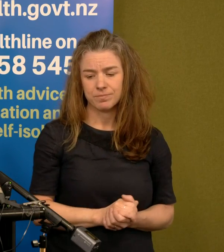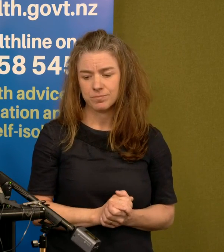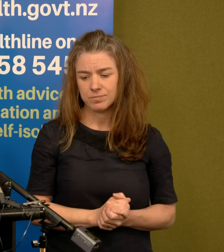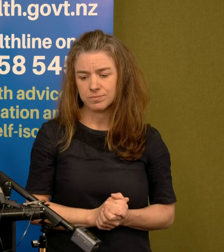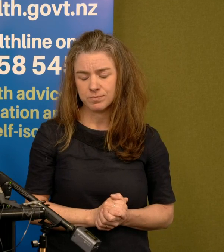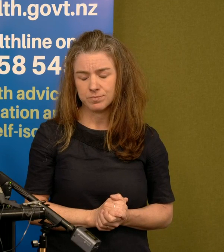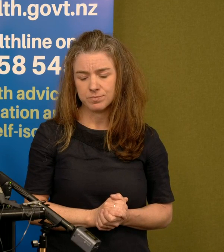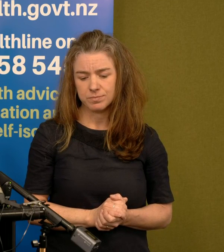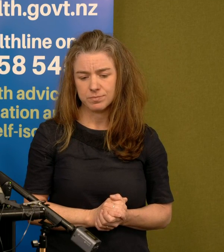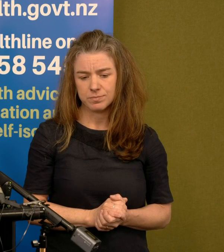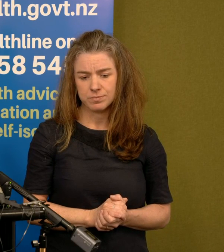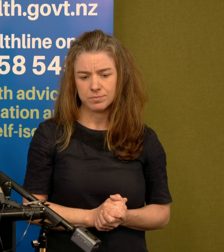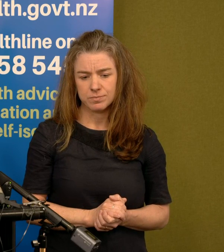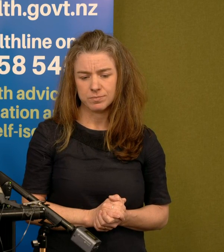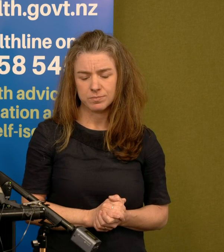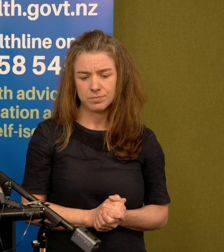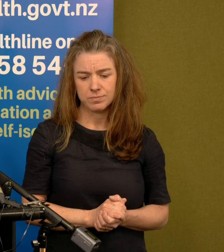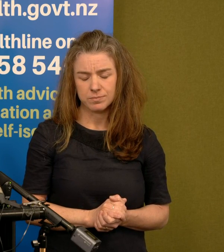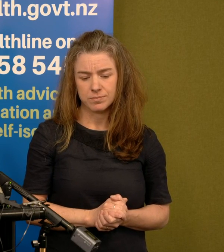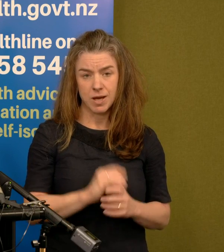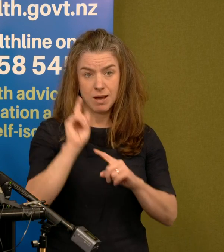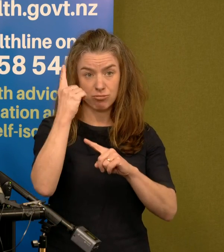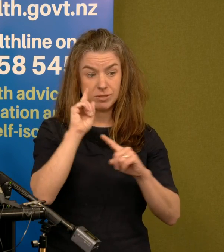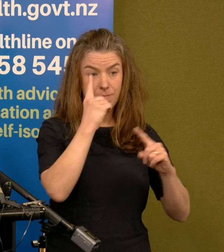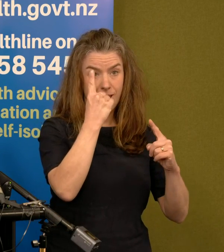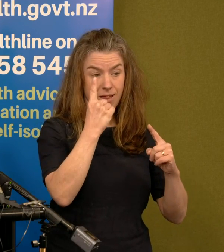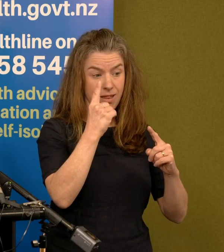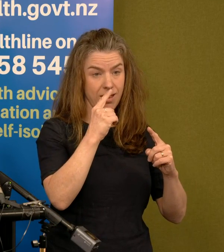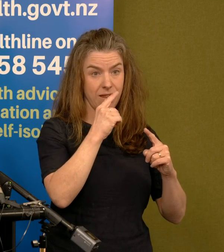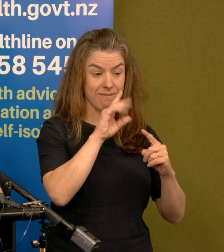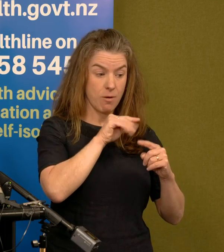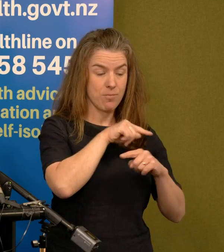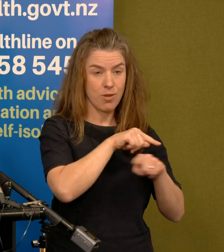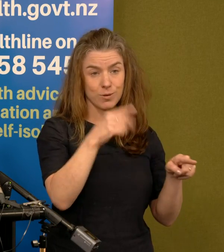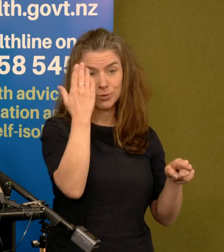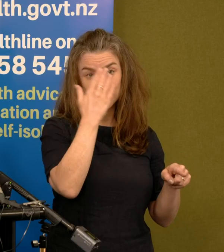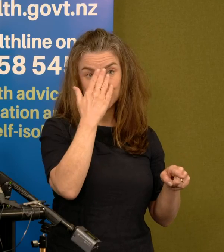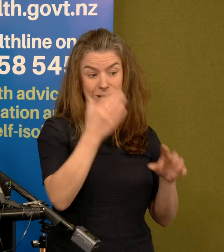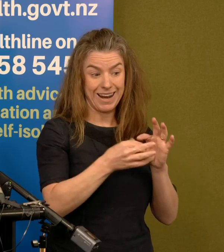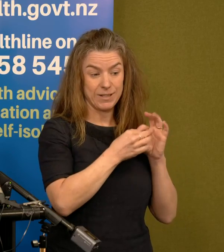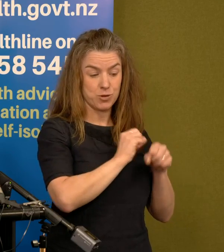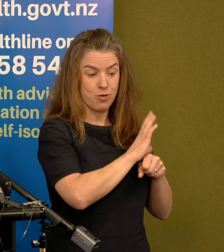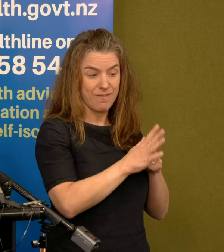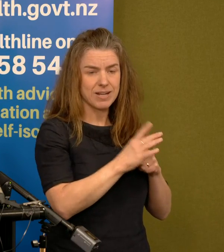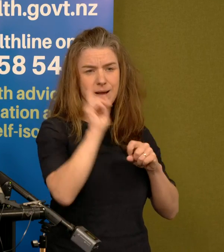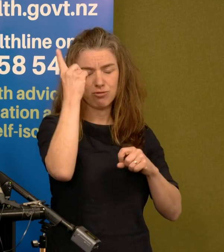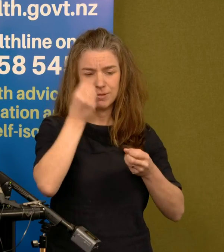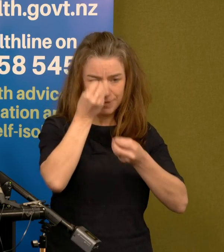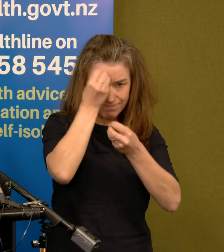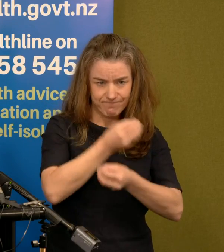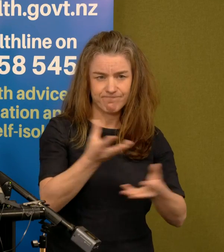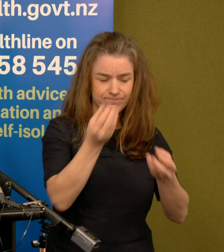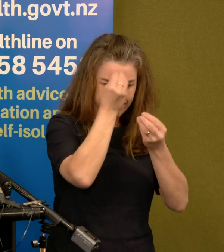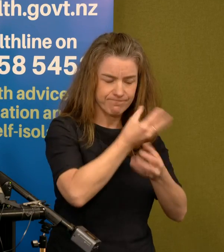we have got messaging going out from those principals to their parent communities. Today's